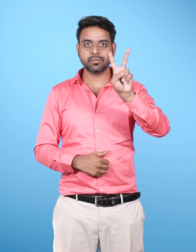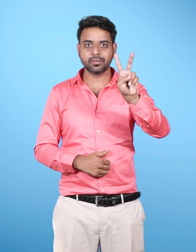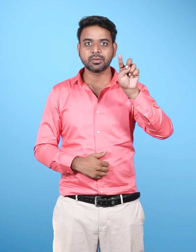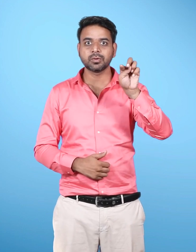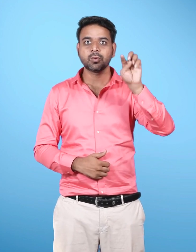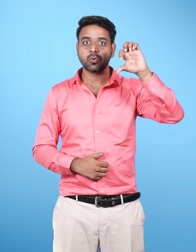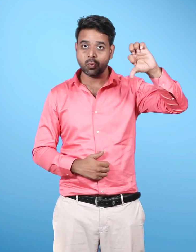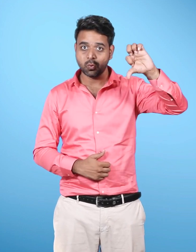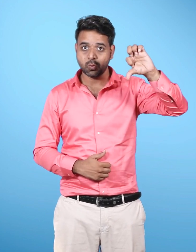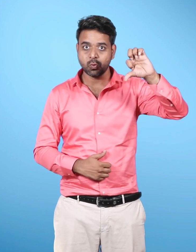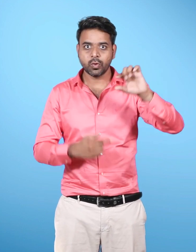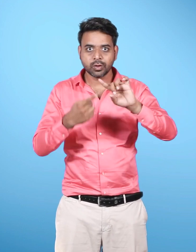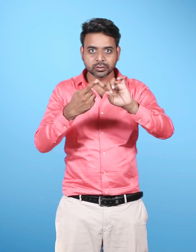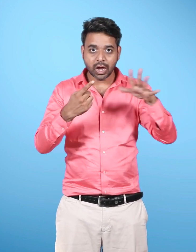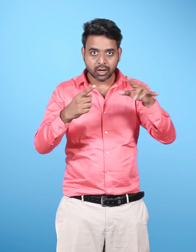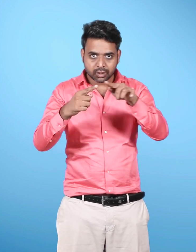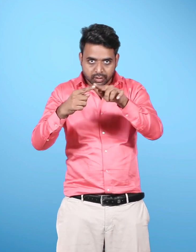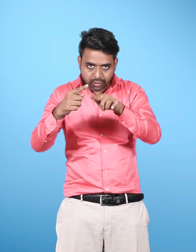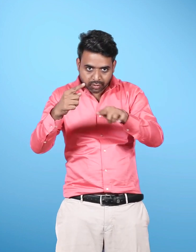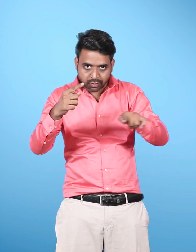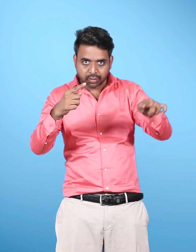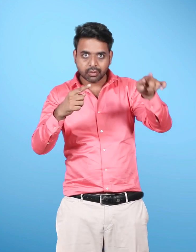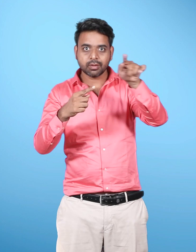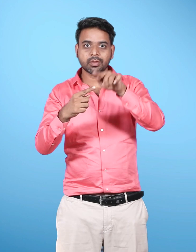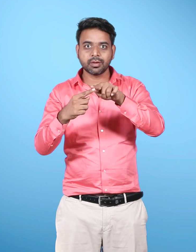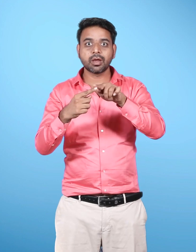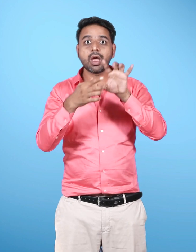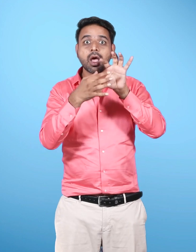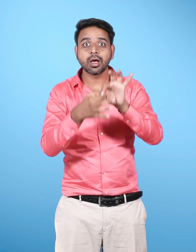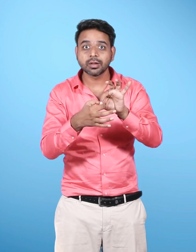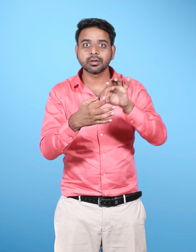Figure 12.9 shows an electric circuit with a switch.